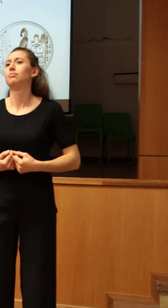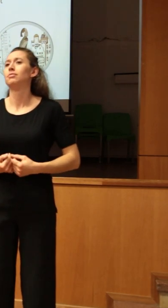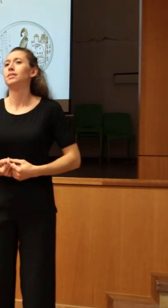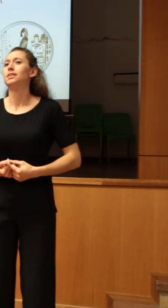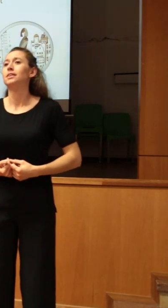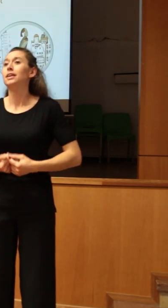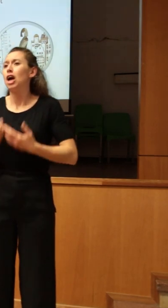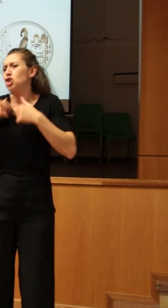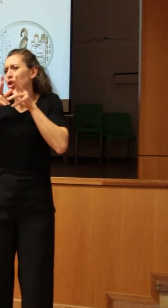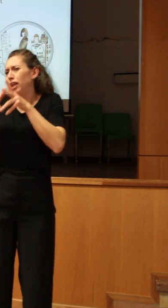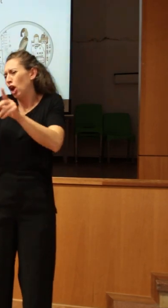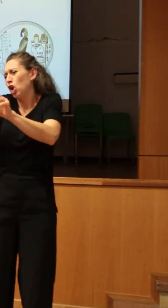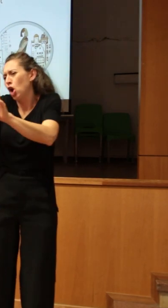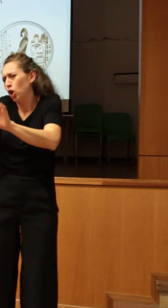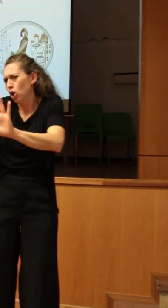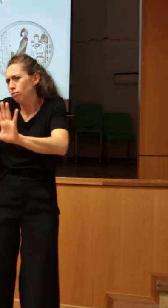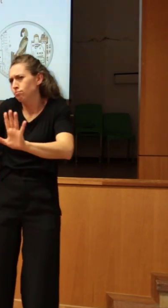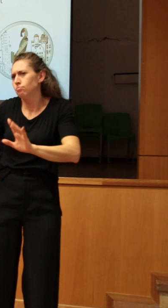tomorrow morning. Y yo dije,